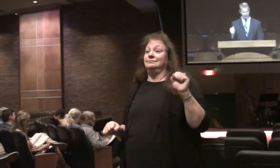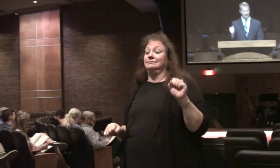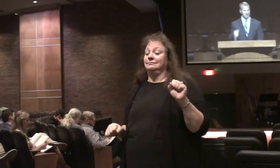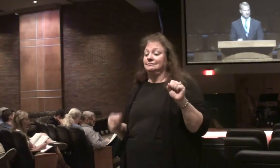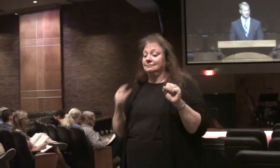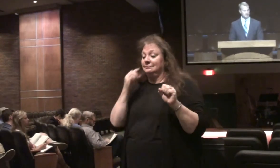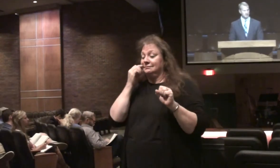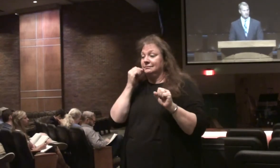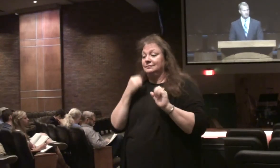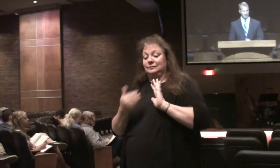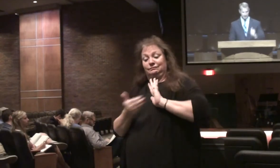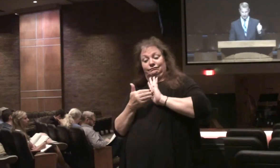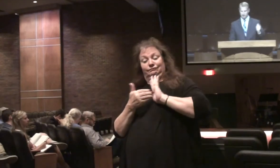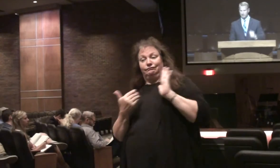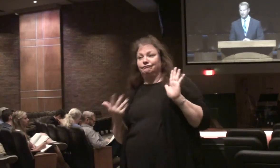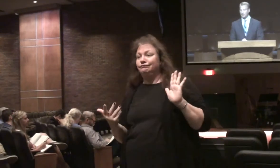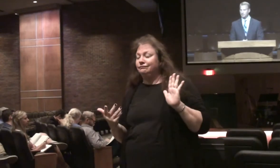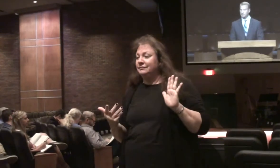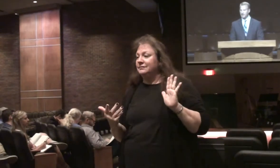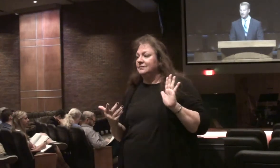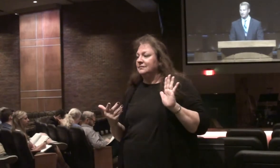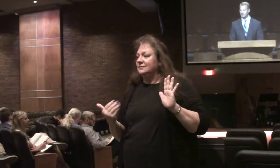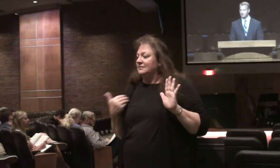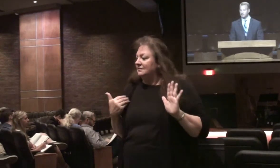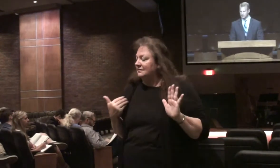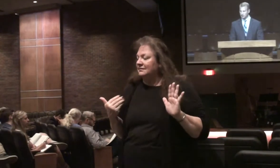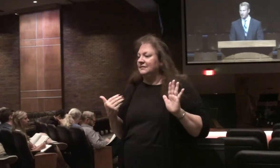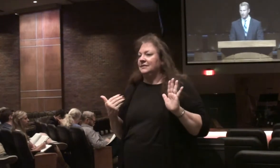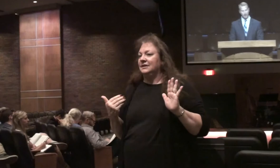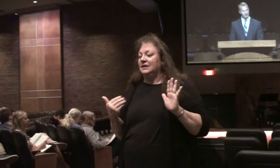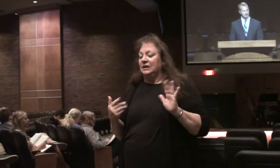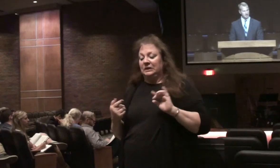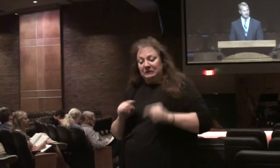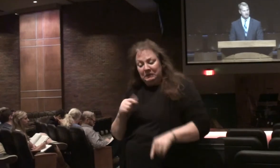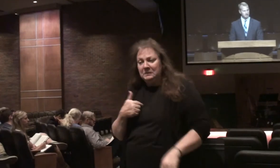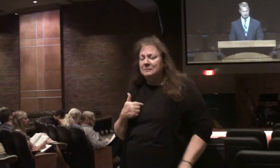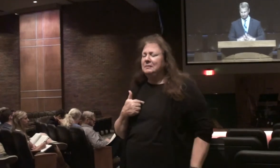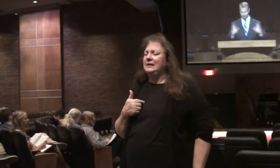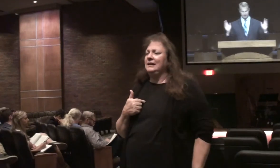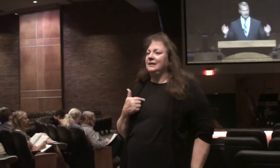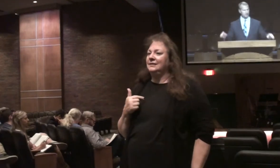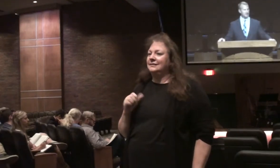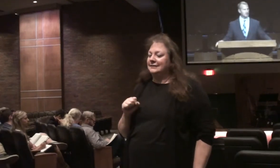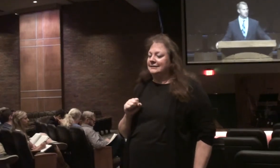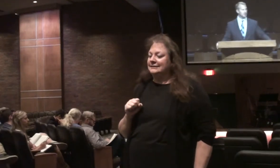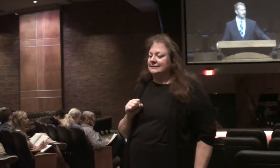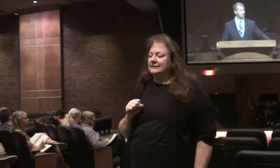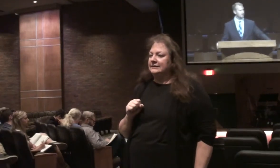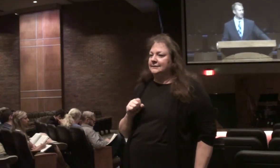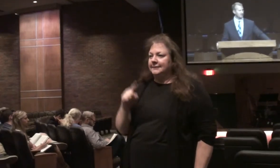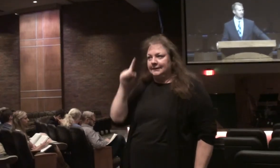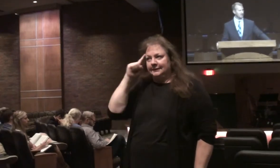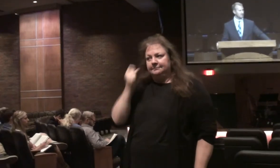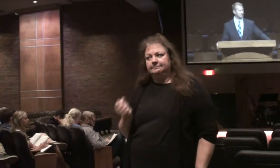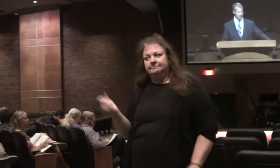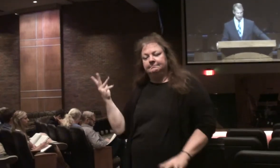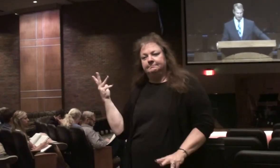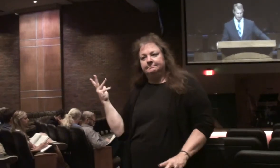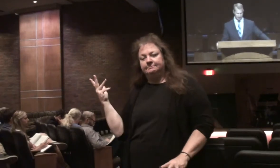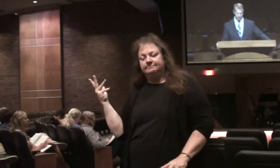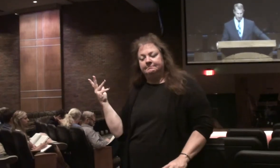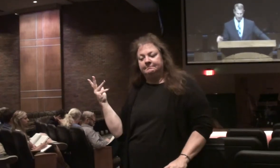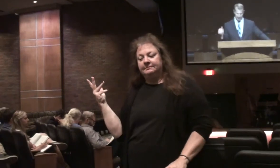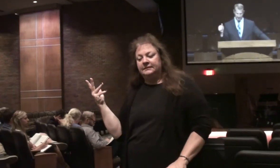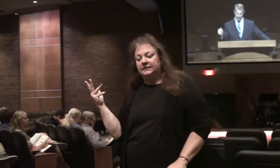there's provocation. Yep, others have truly done wrong to me. I don't take into account. And I've gone back to him